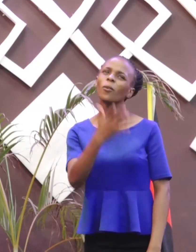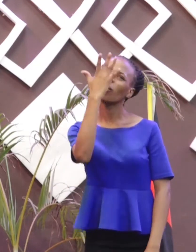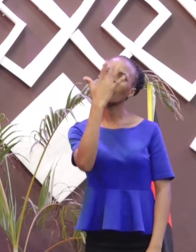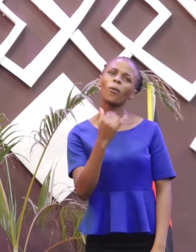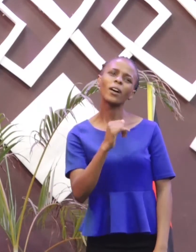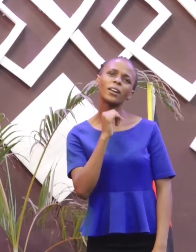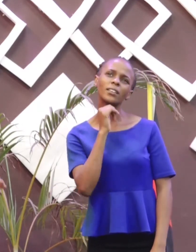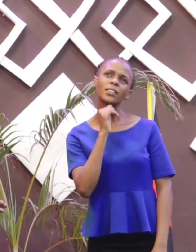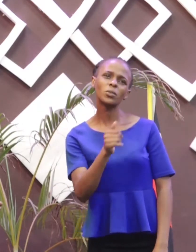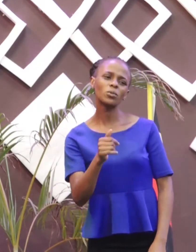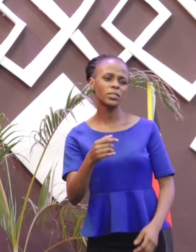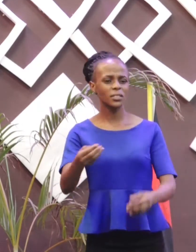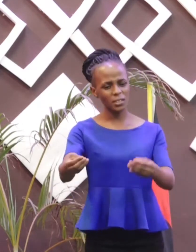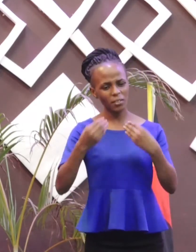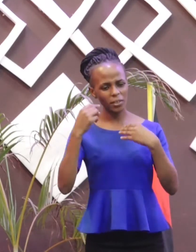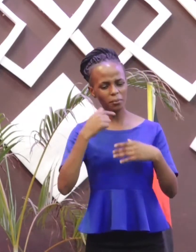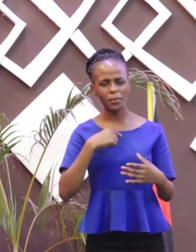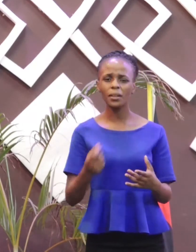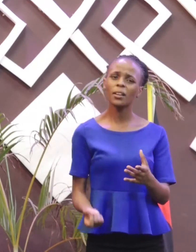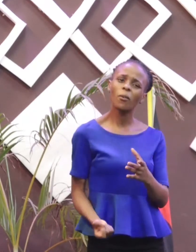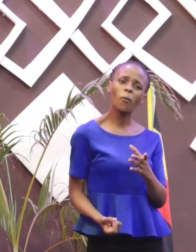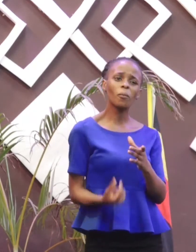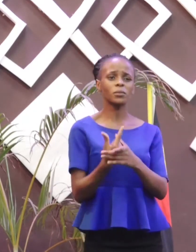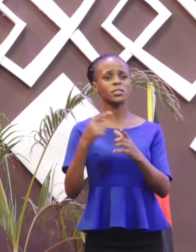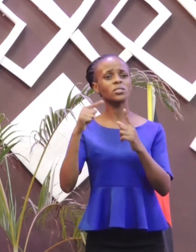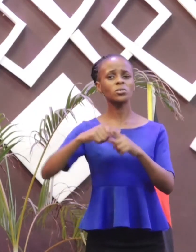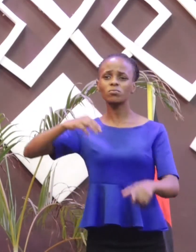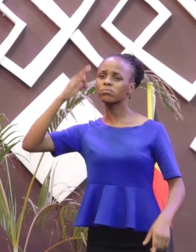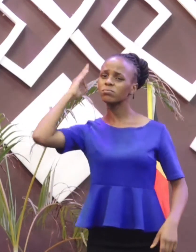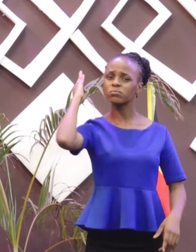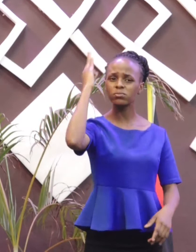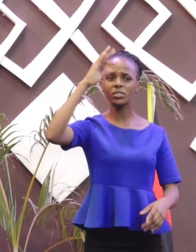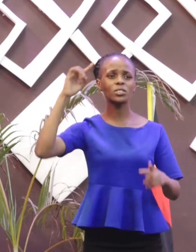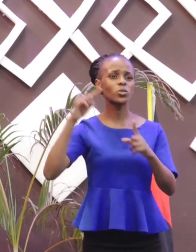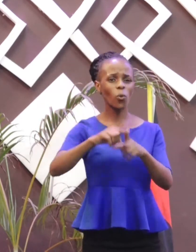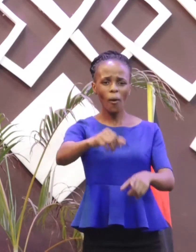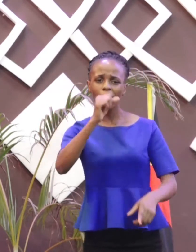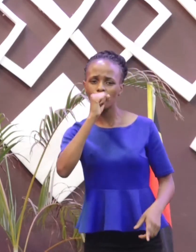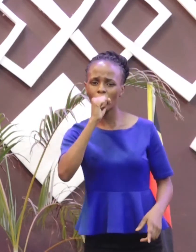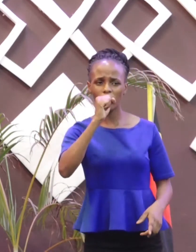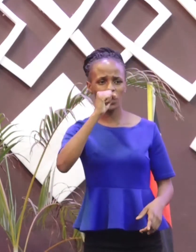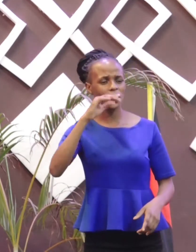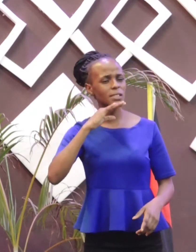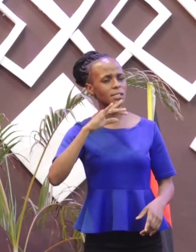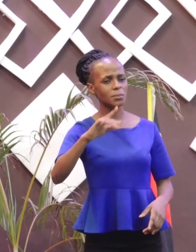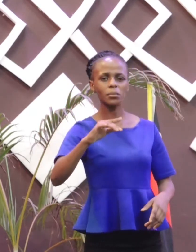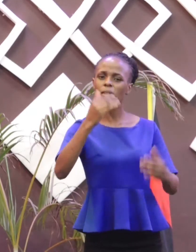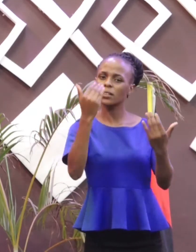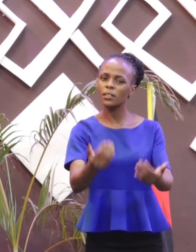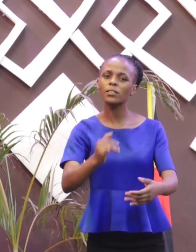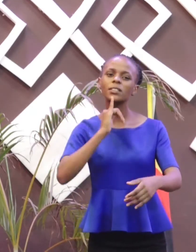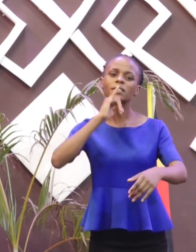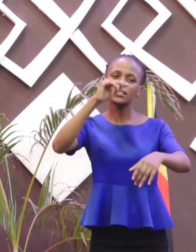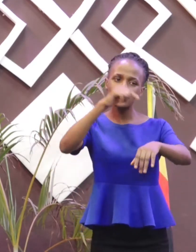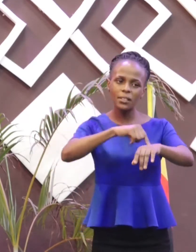also giving me the opportunity to minister, to have the microphone in my hand, it is time to